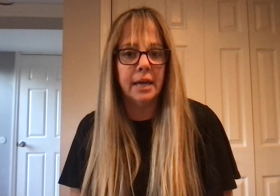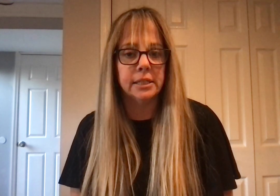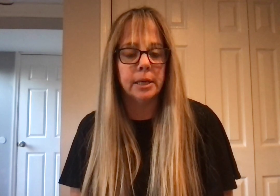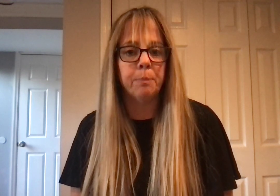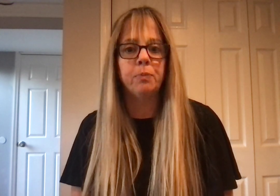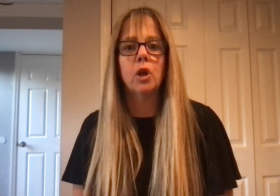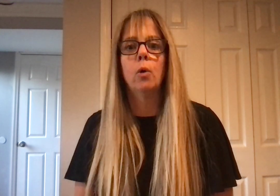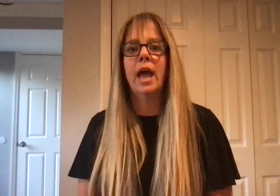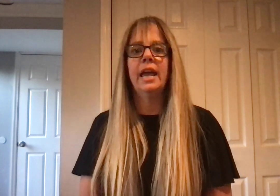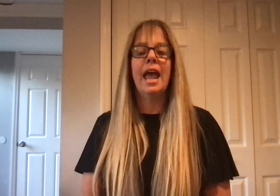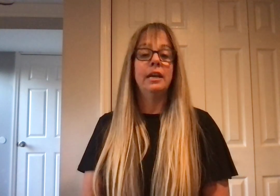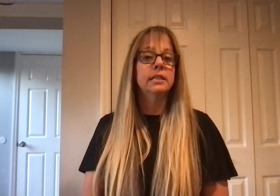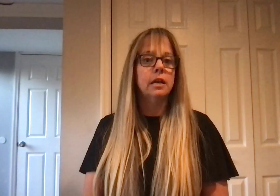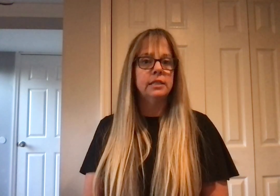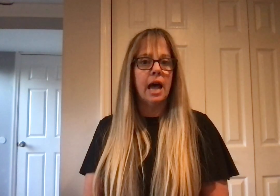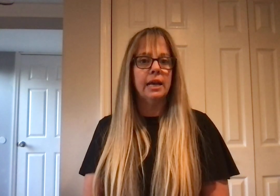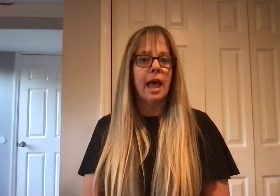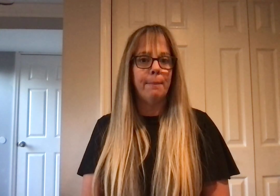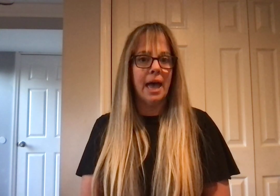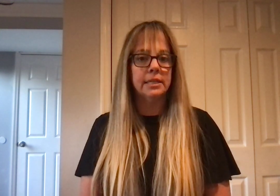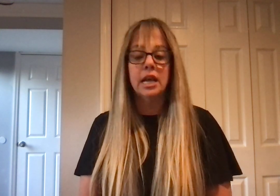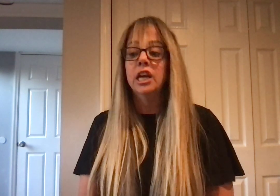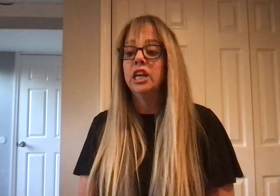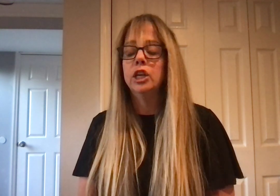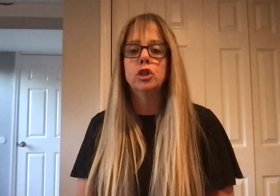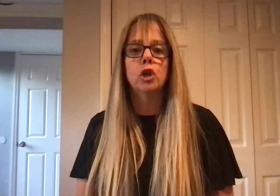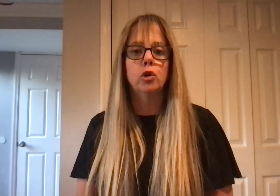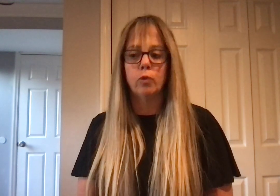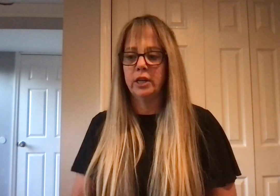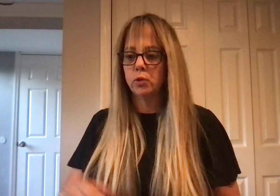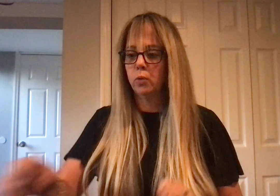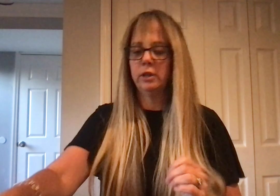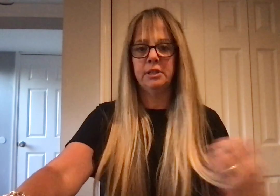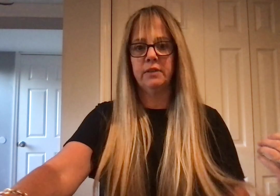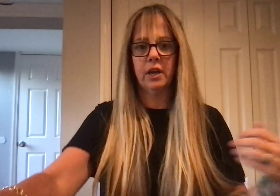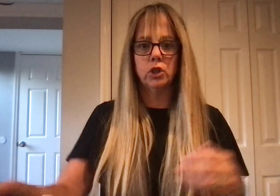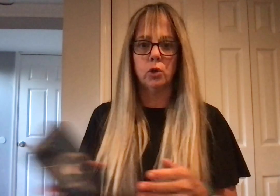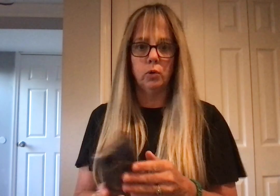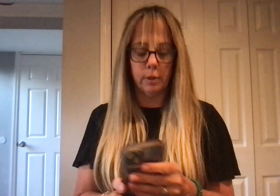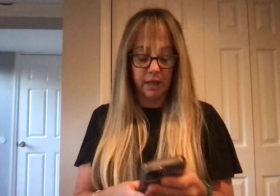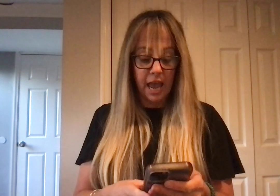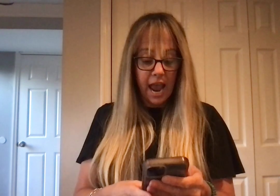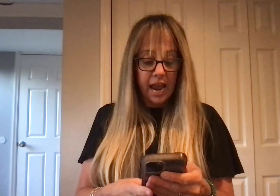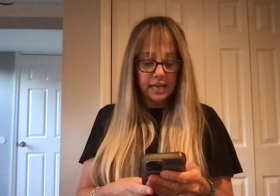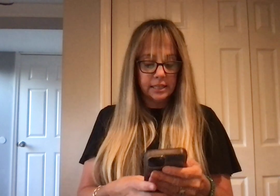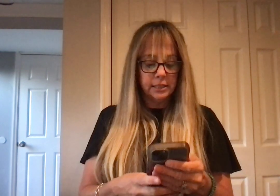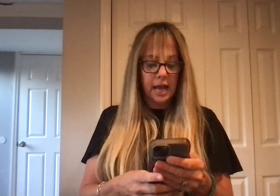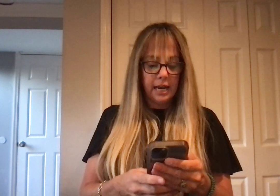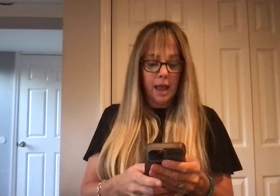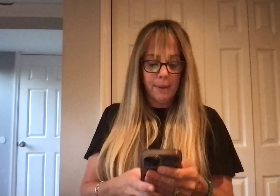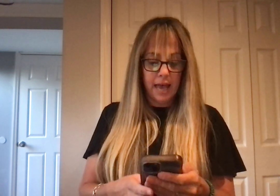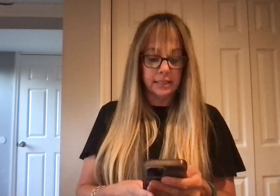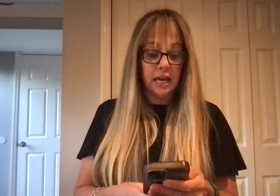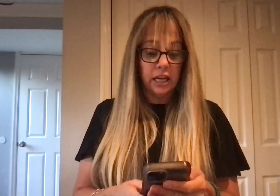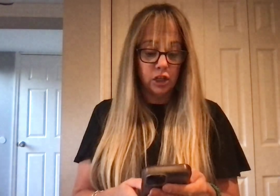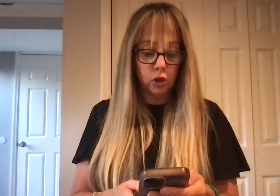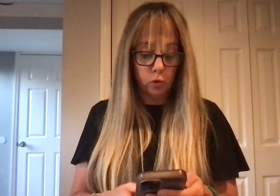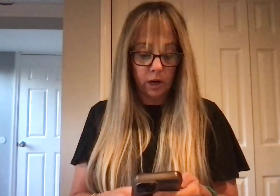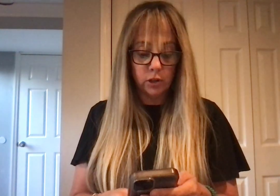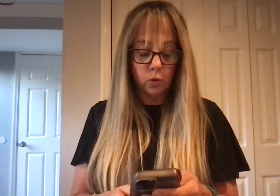ASL.ms, okay? ASL.ms is a great tool. Let me see if I can show you something. ASL.ms is a great tool